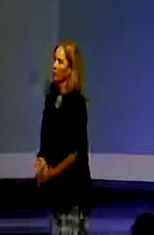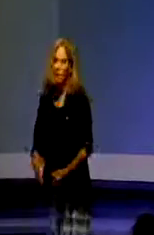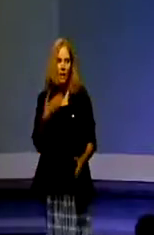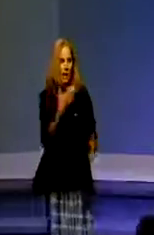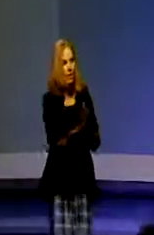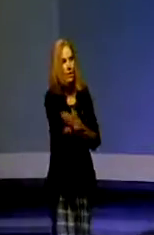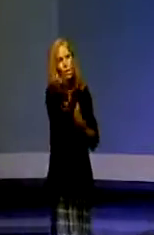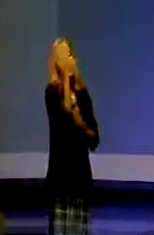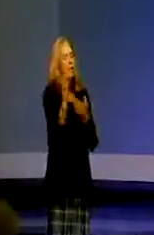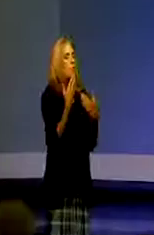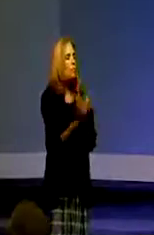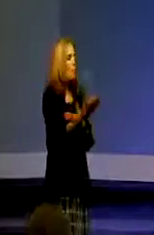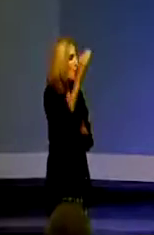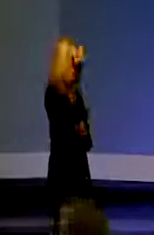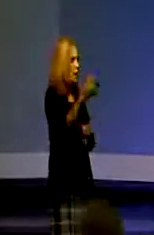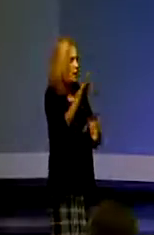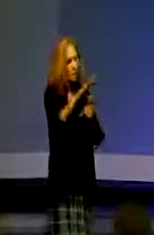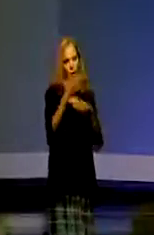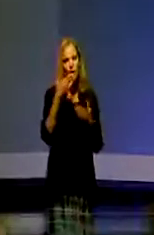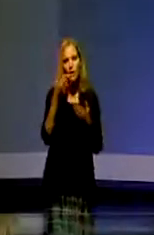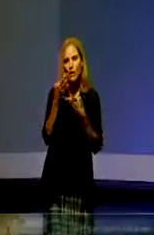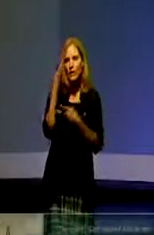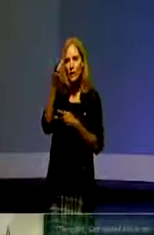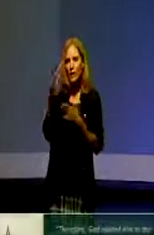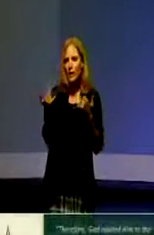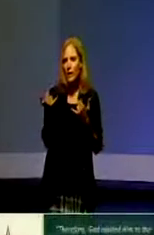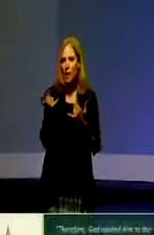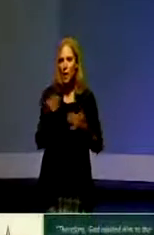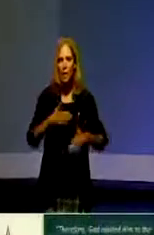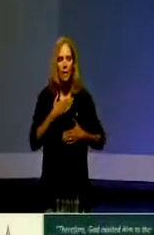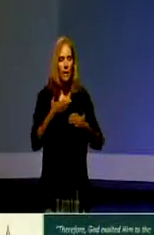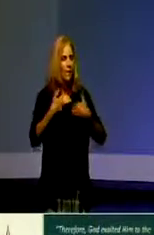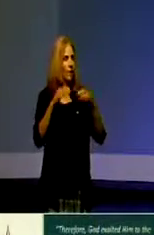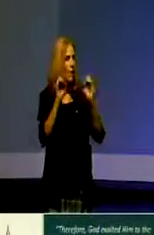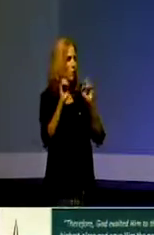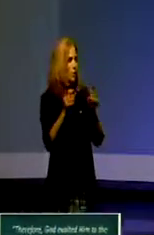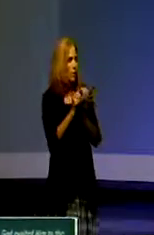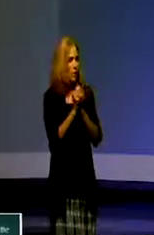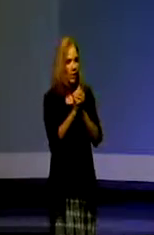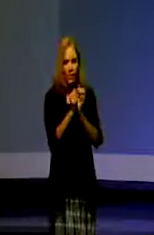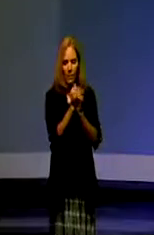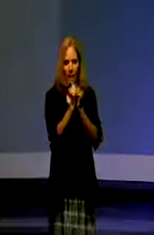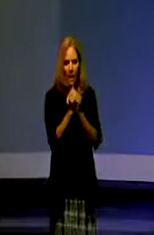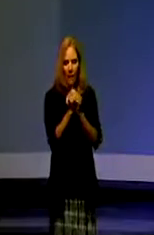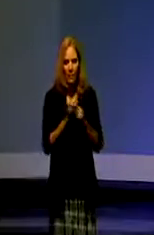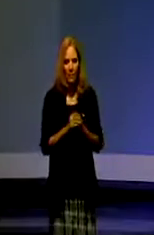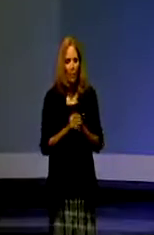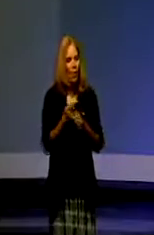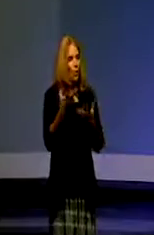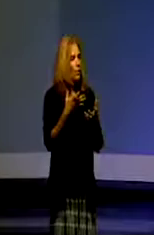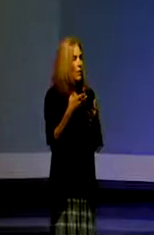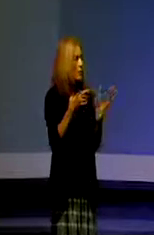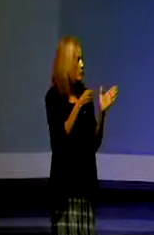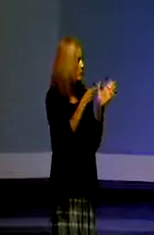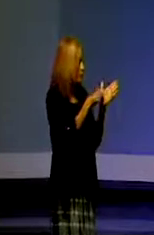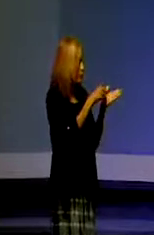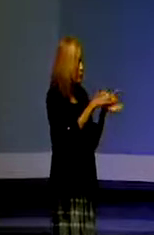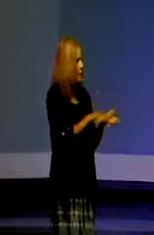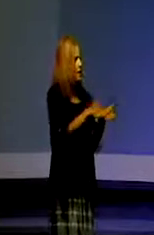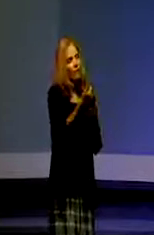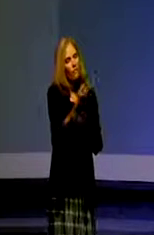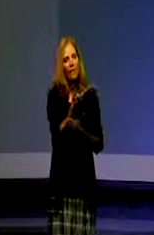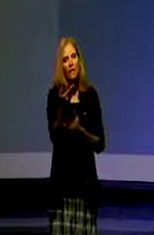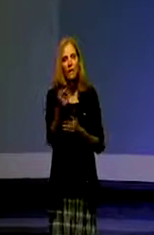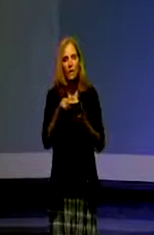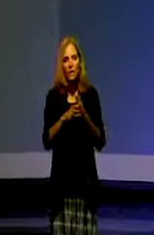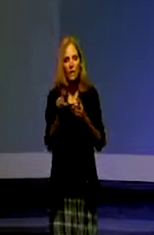Good morning. Good morning. Welcome to church. It's good to see you today. Glad to have the opportunity to worship together. We just want to highlight a couple of things as we start